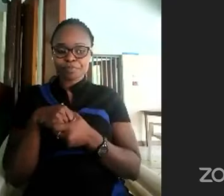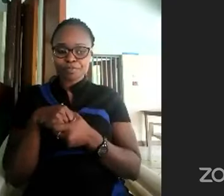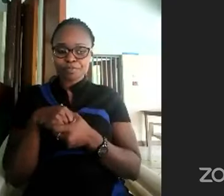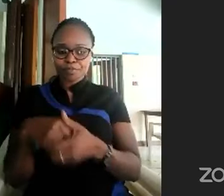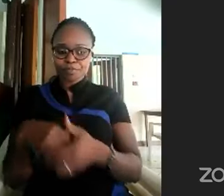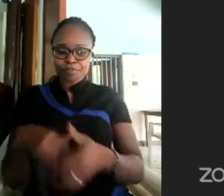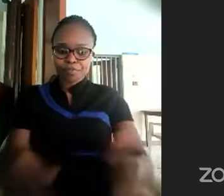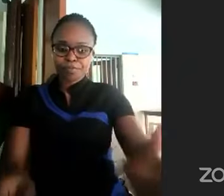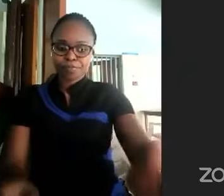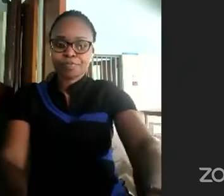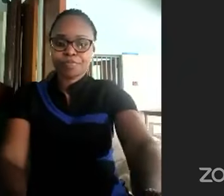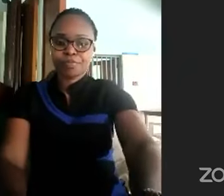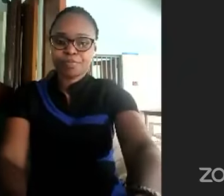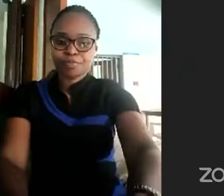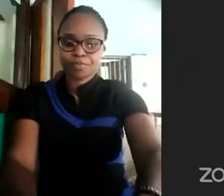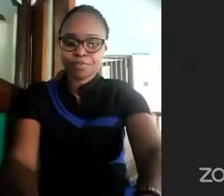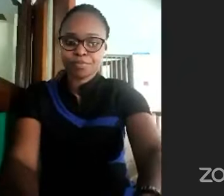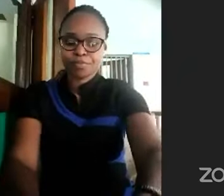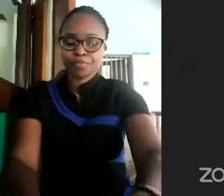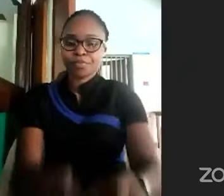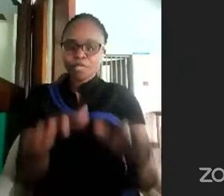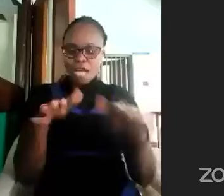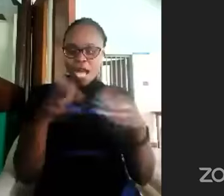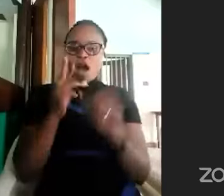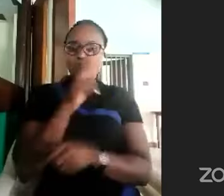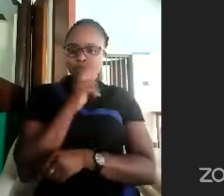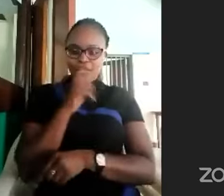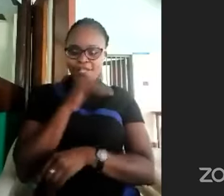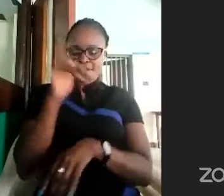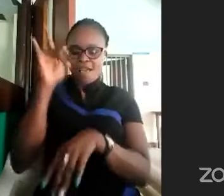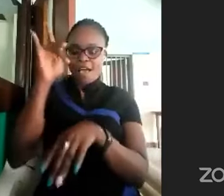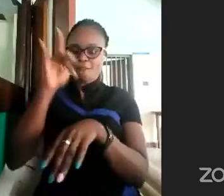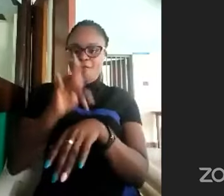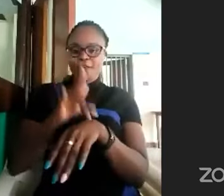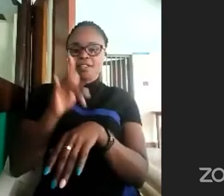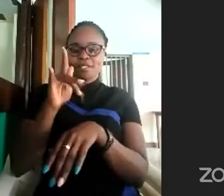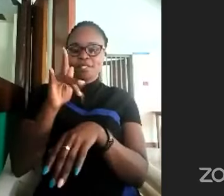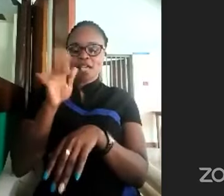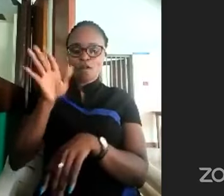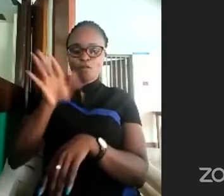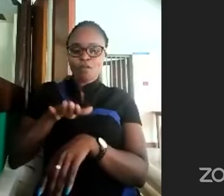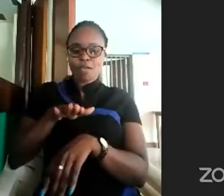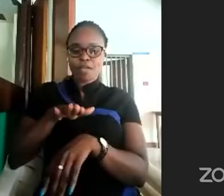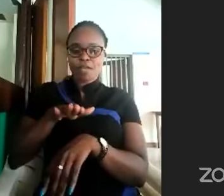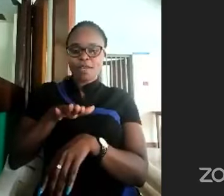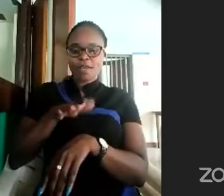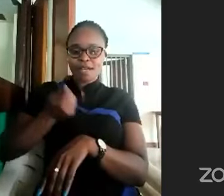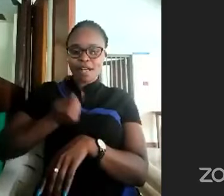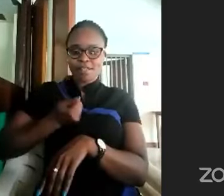okay. Our vulnerability has affected women. Our corruption has affected